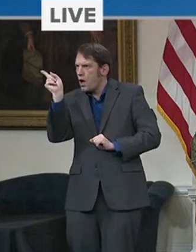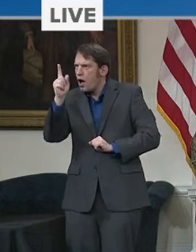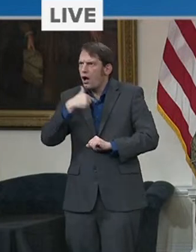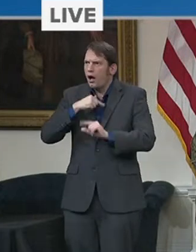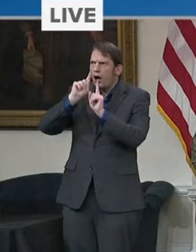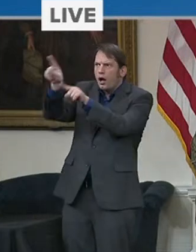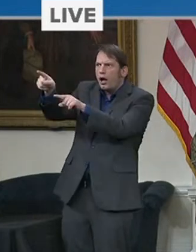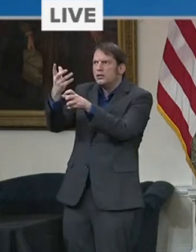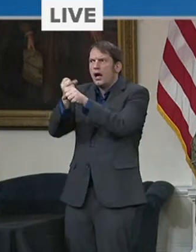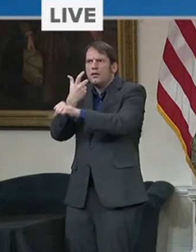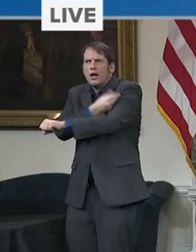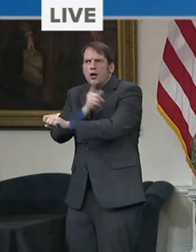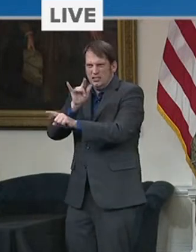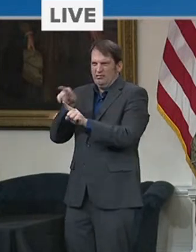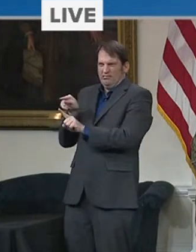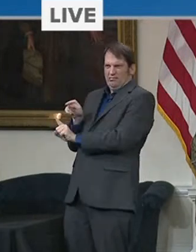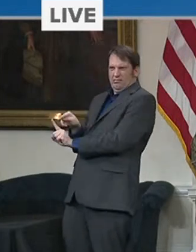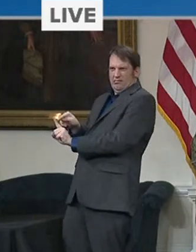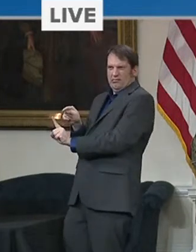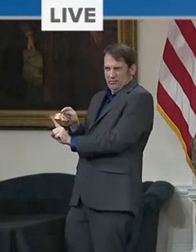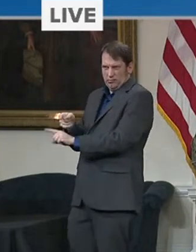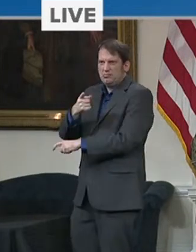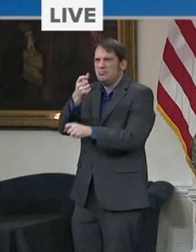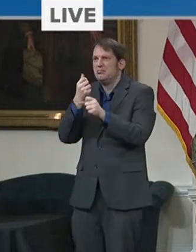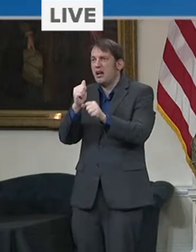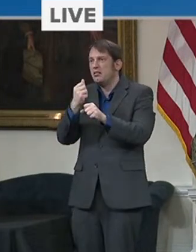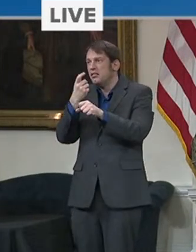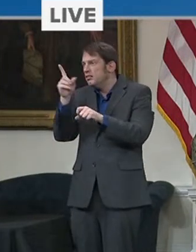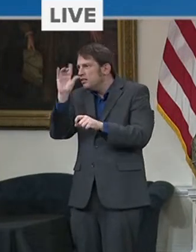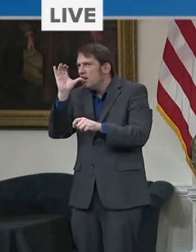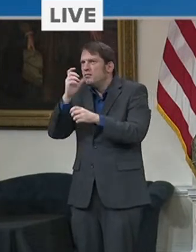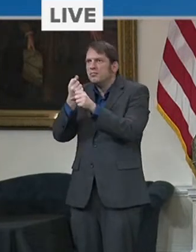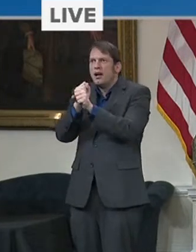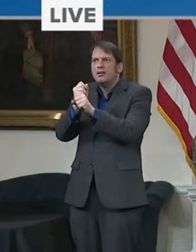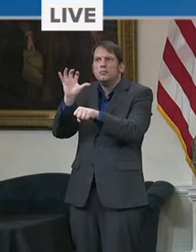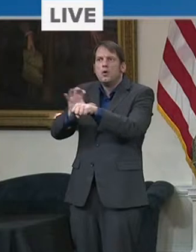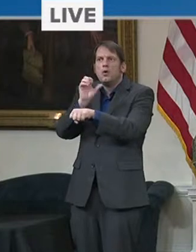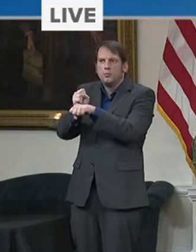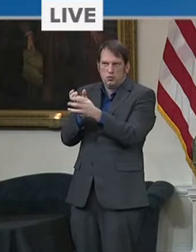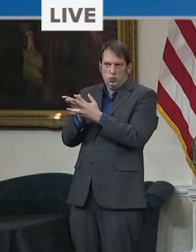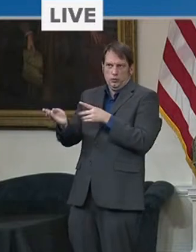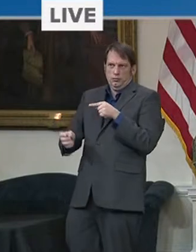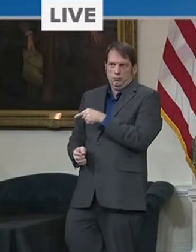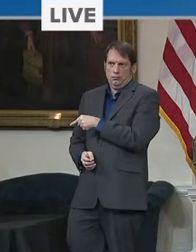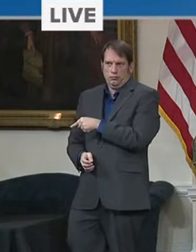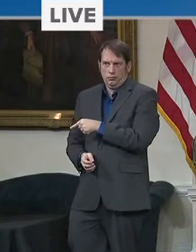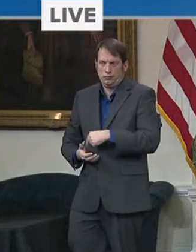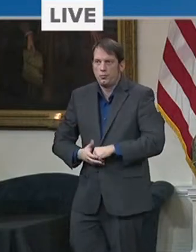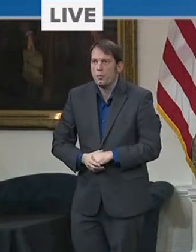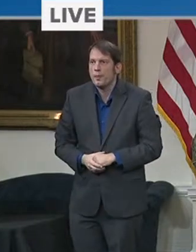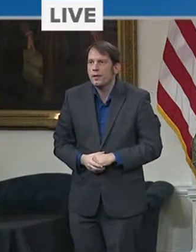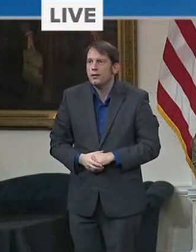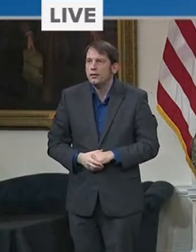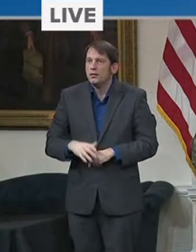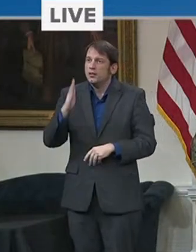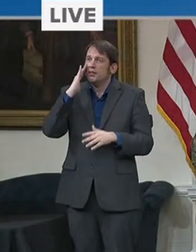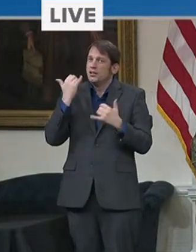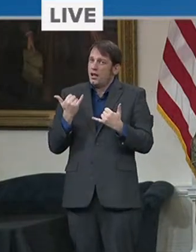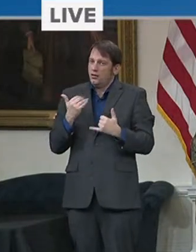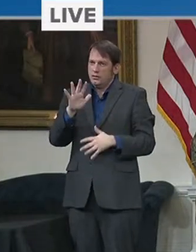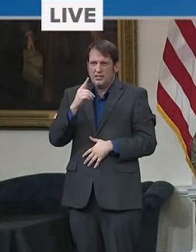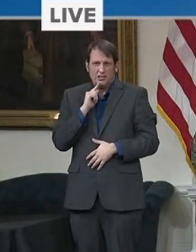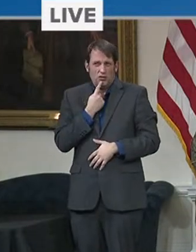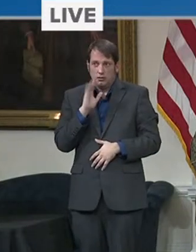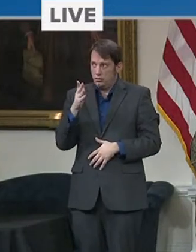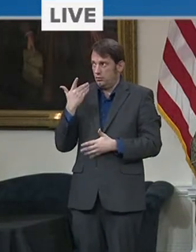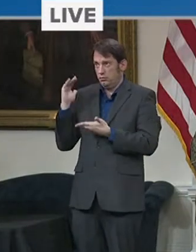platforms for scheduling appointments. At this time, because of the serious shortage of vaccines,